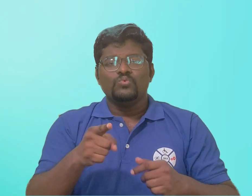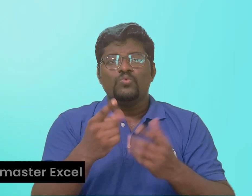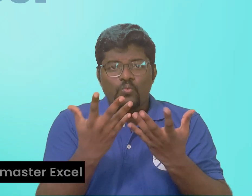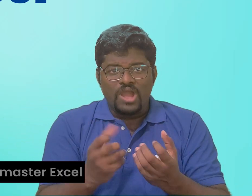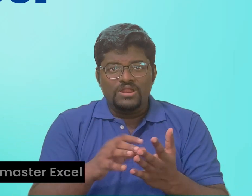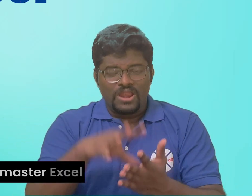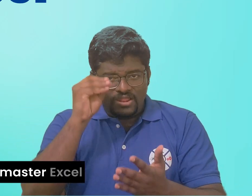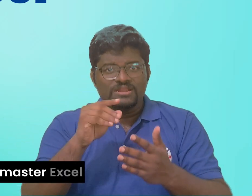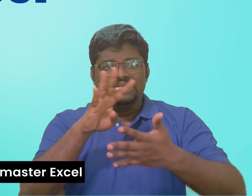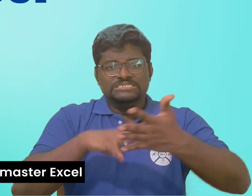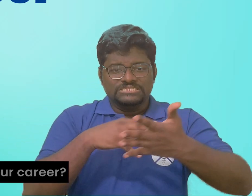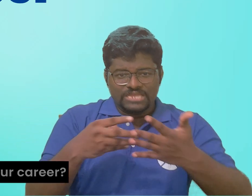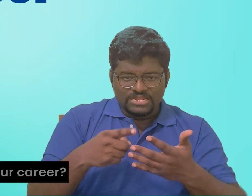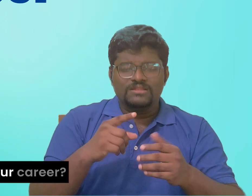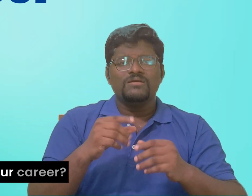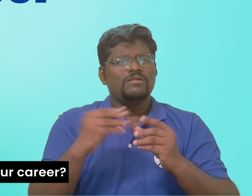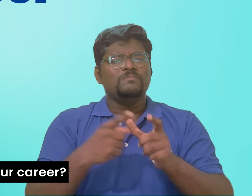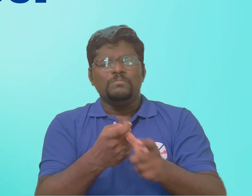Do you want to master Excel and boost your career?